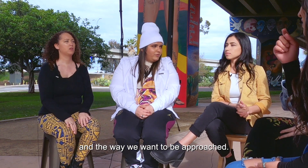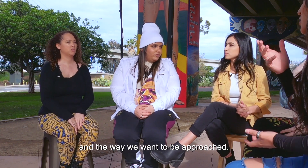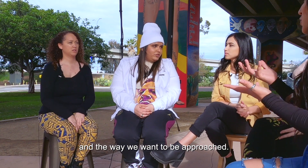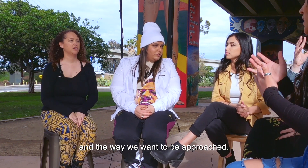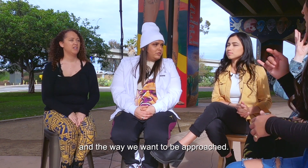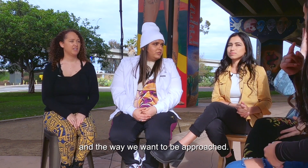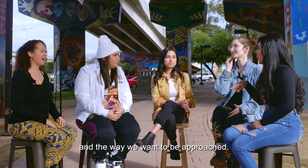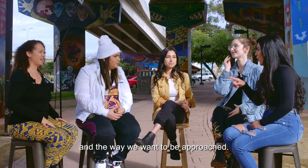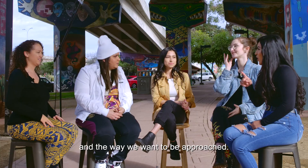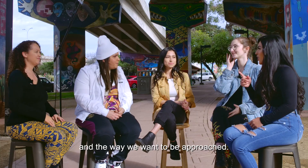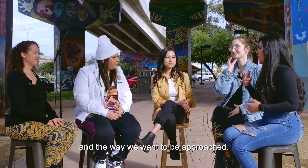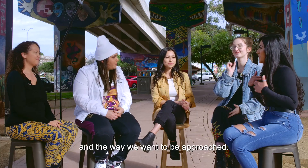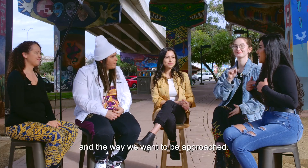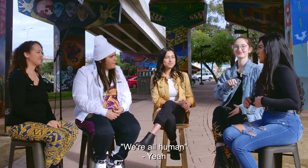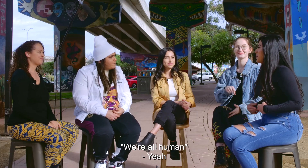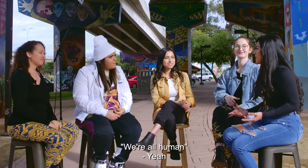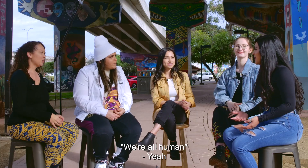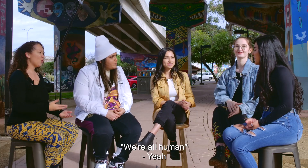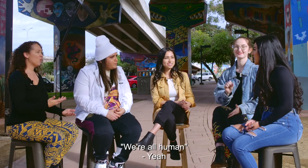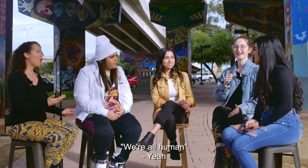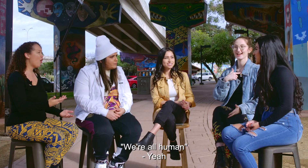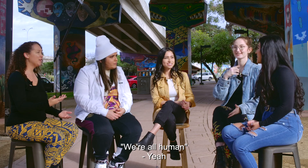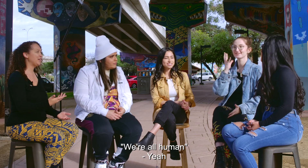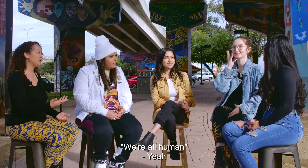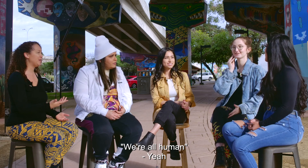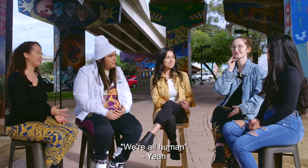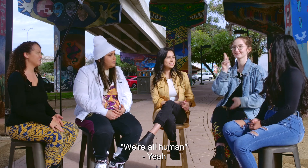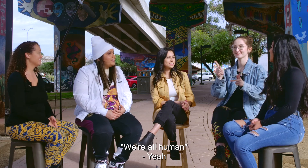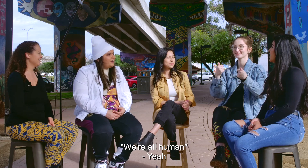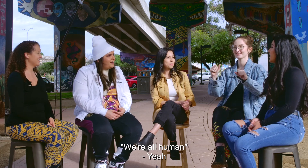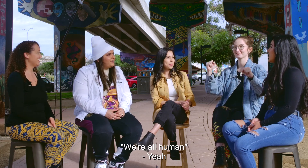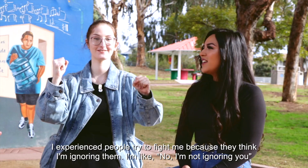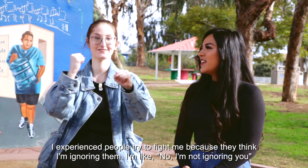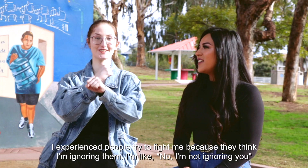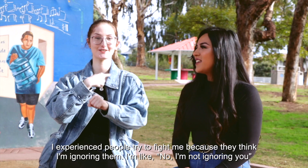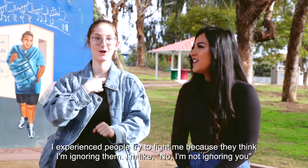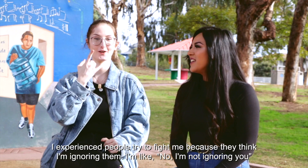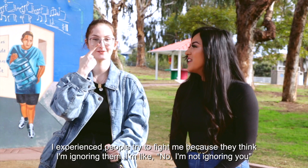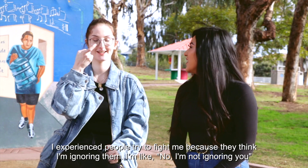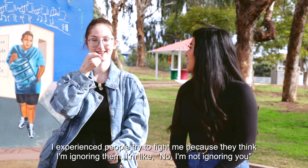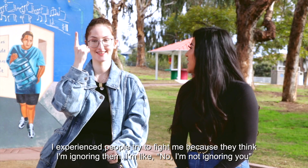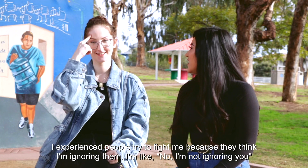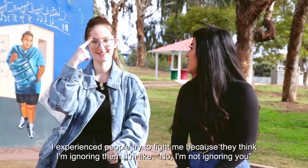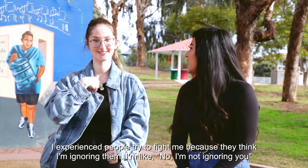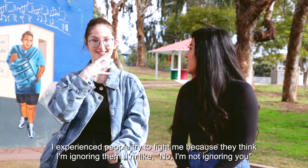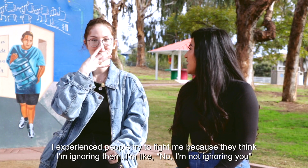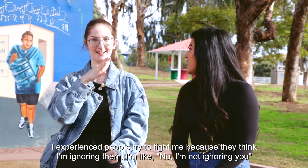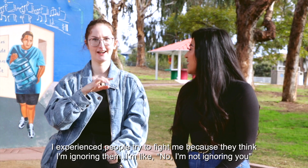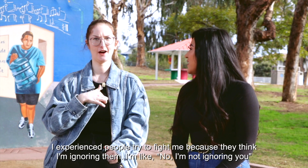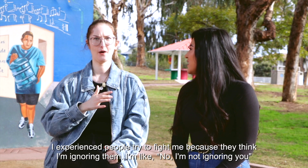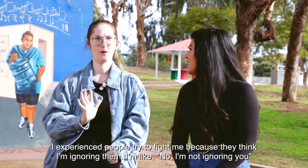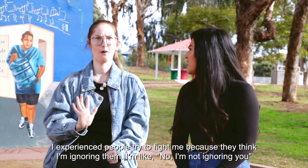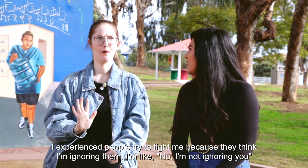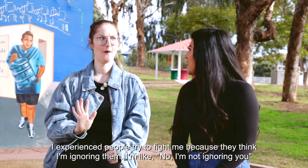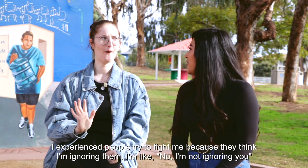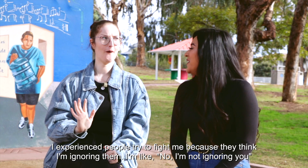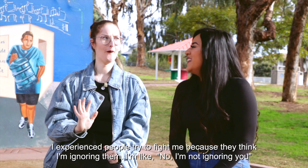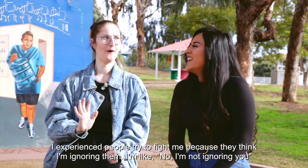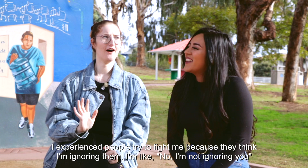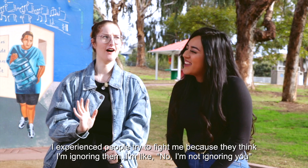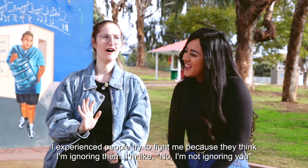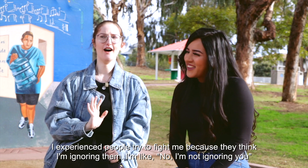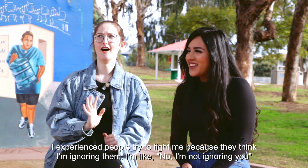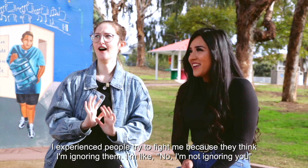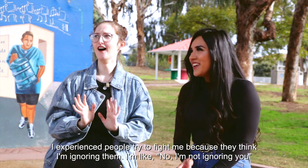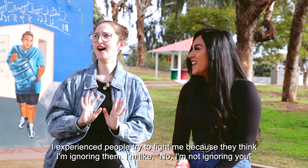want to be approached. Yeah. We're all human. I experience people try to fight me because they think I'm ignoring them. I'm